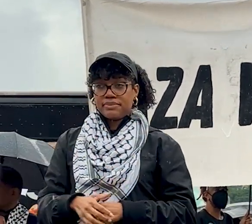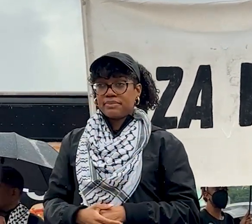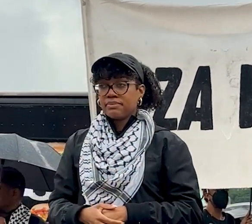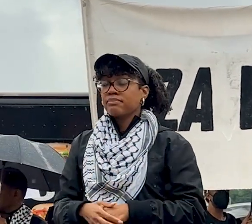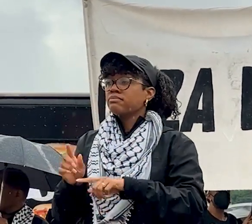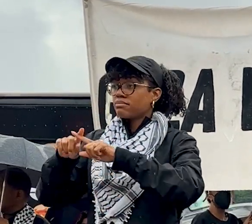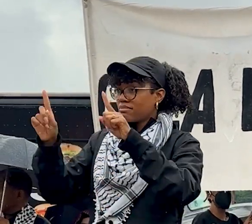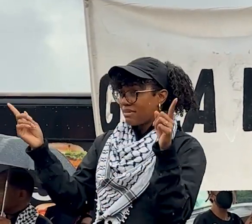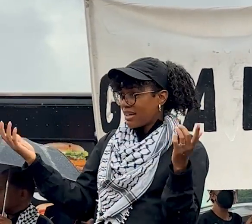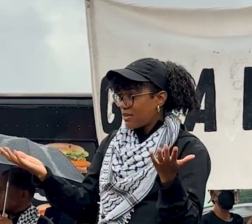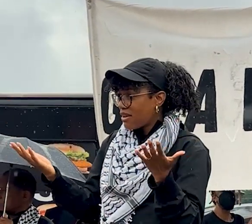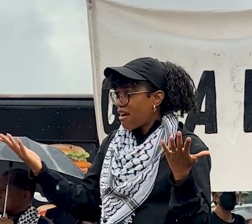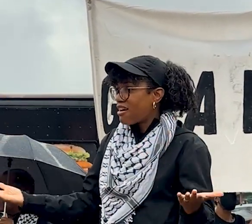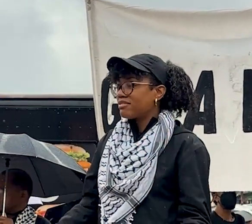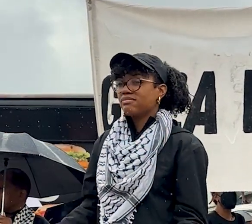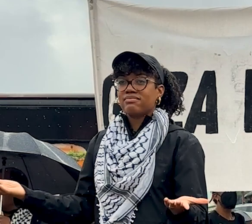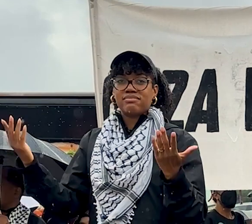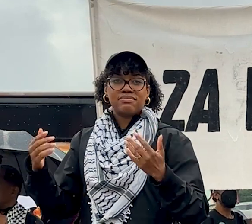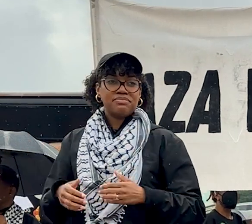But here we are,